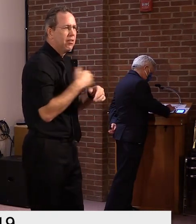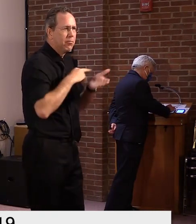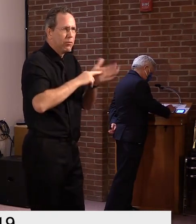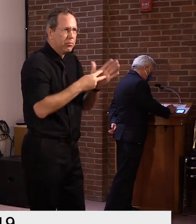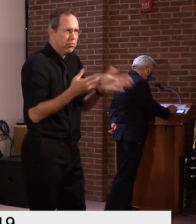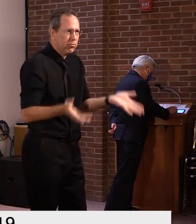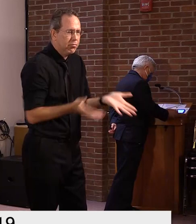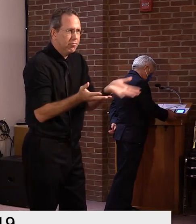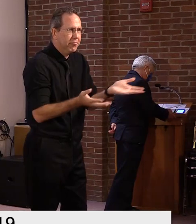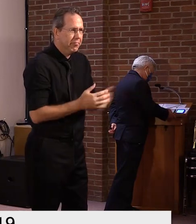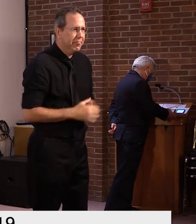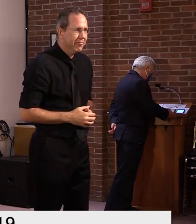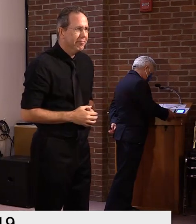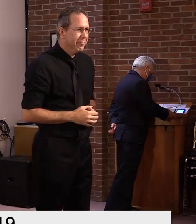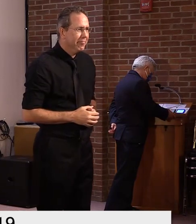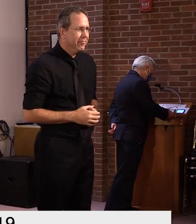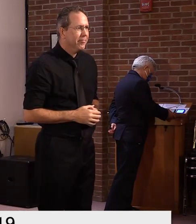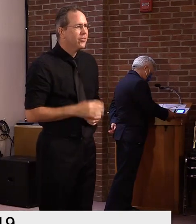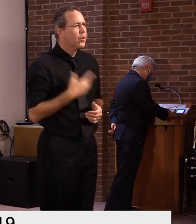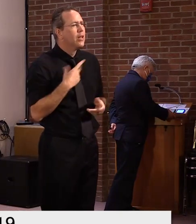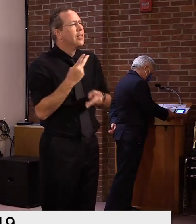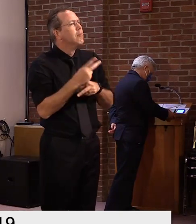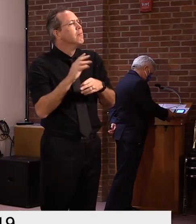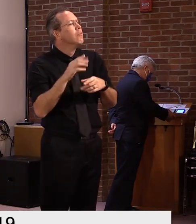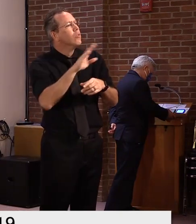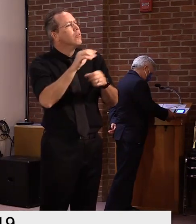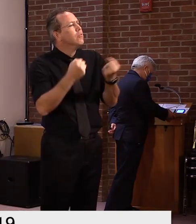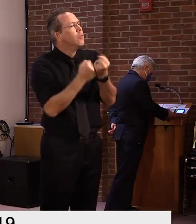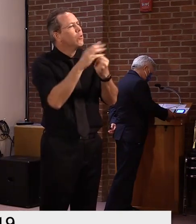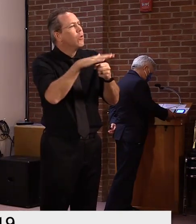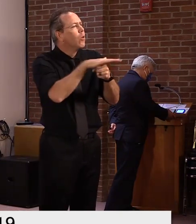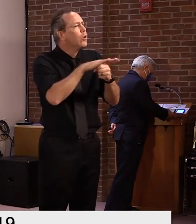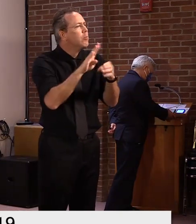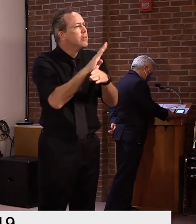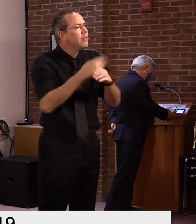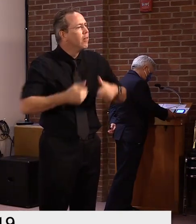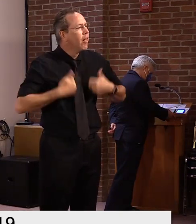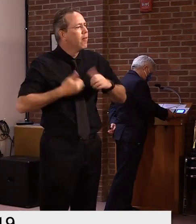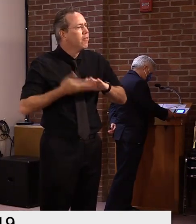resources coming in. But I'll let Secretary Curley answer that specifically.